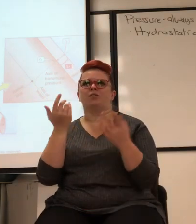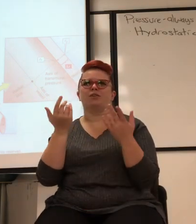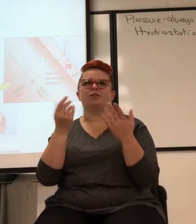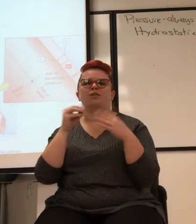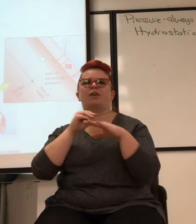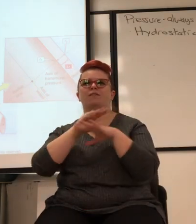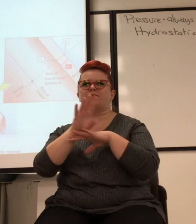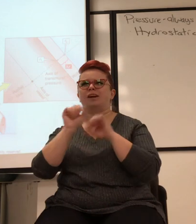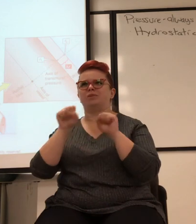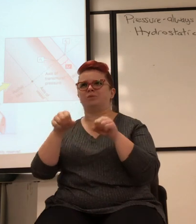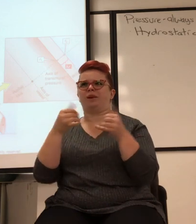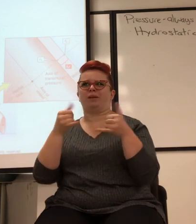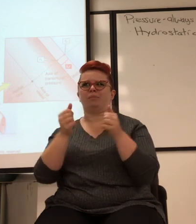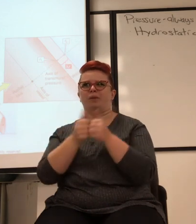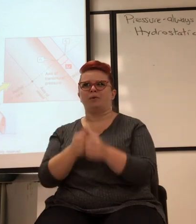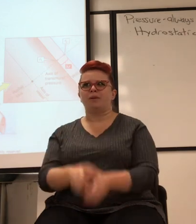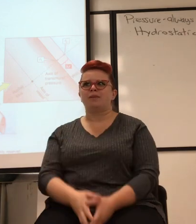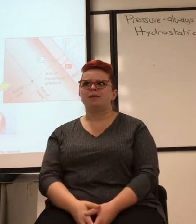like play around with it.